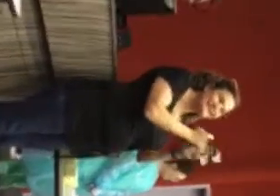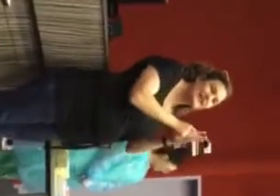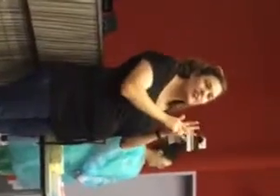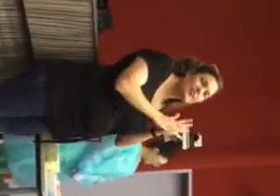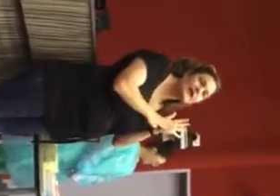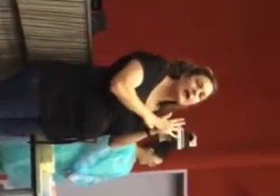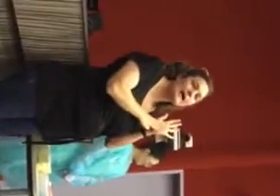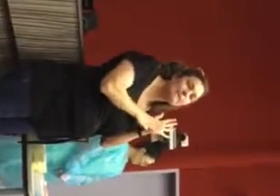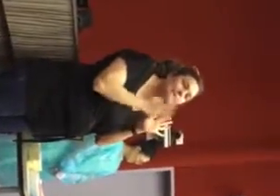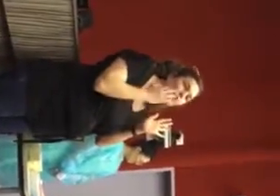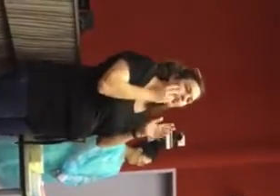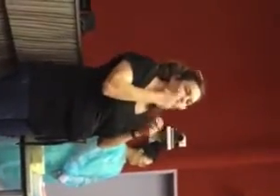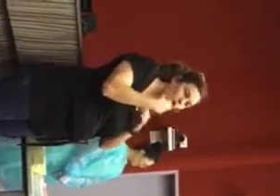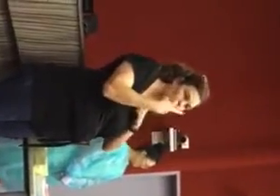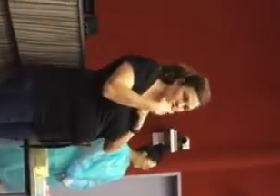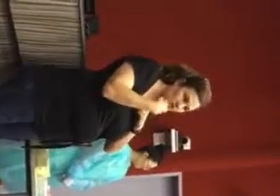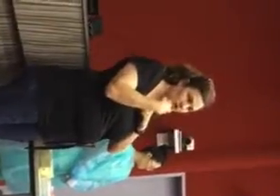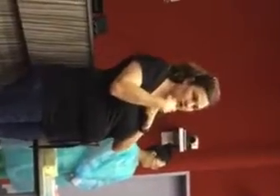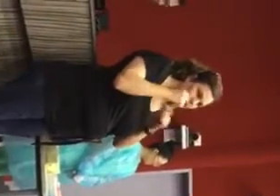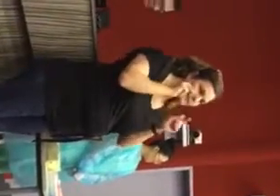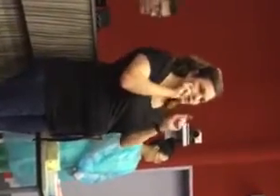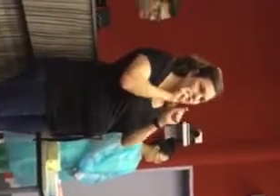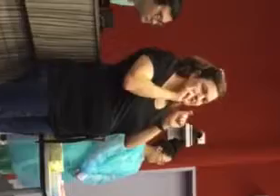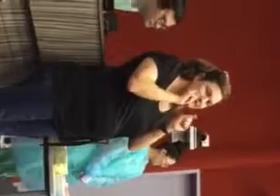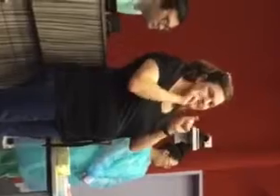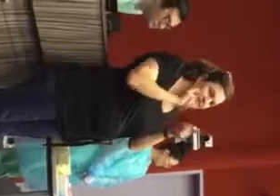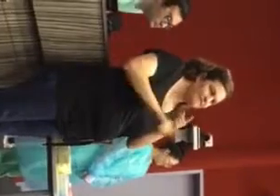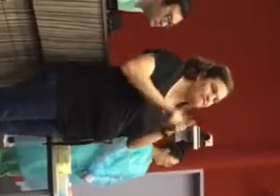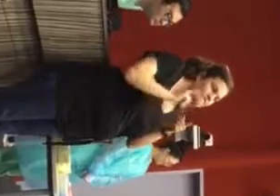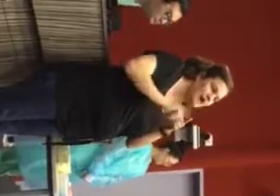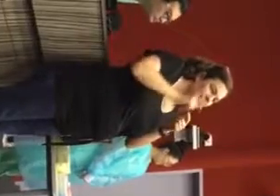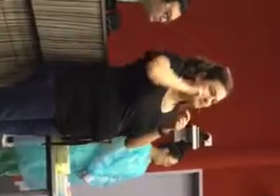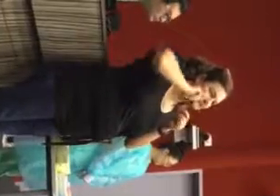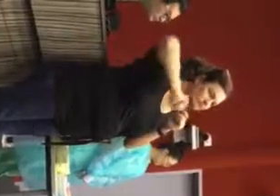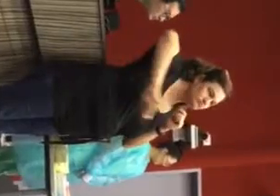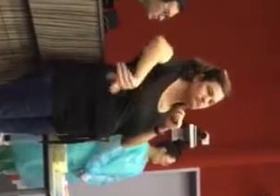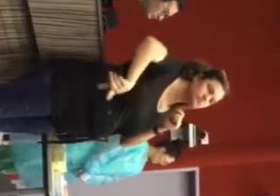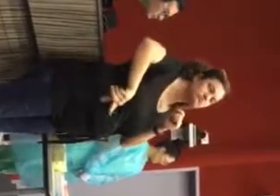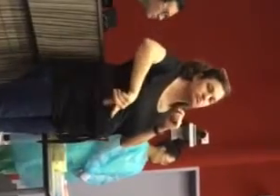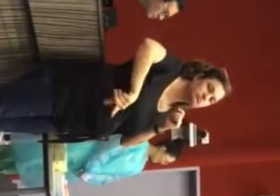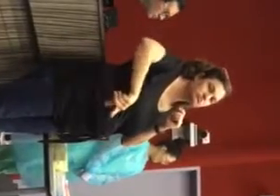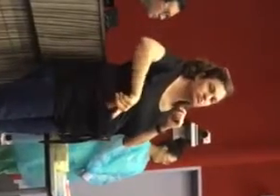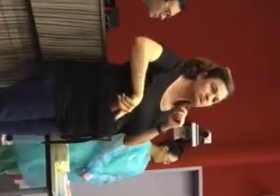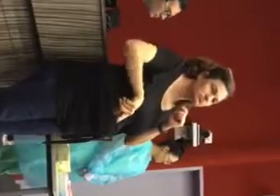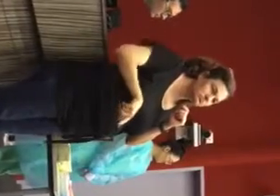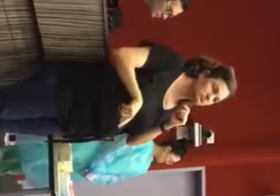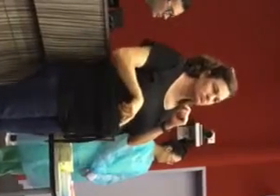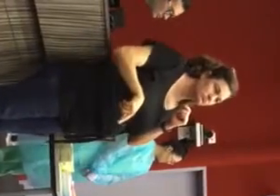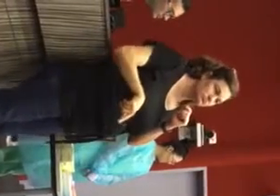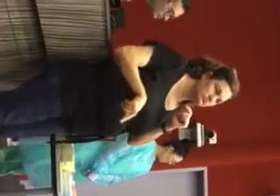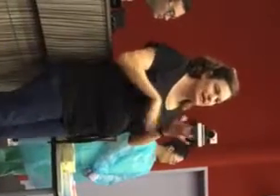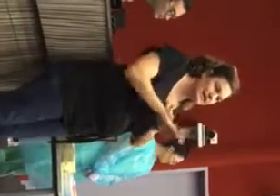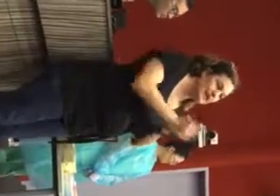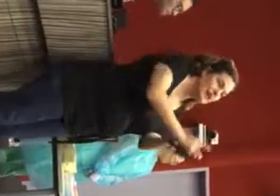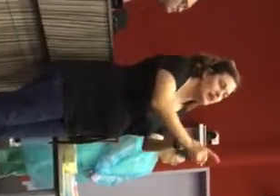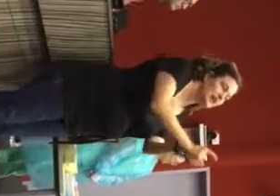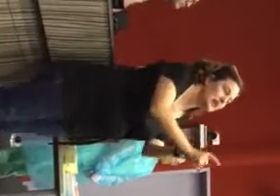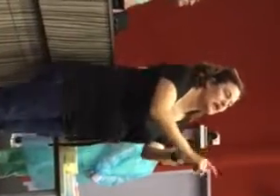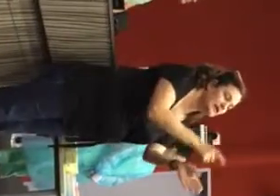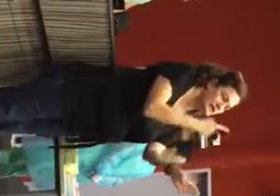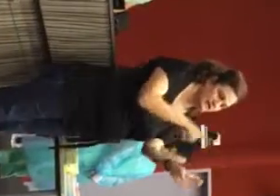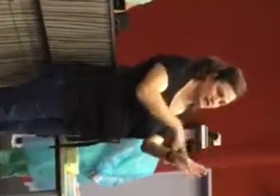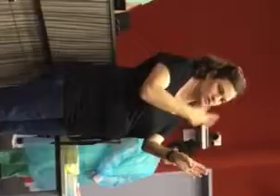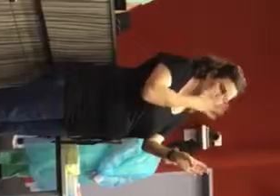get older, because you'll lose your teeth probably more rapidly through gum disease than through caries and through decay in the later